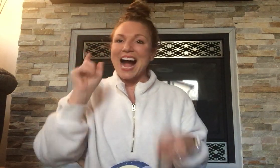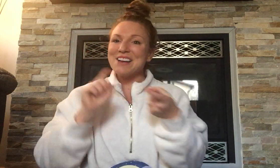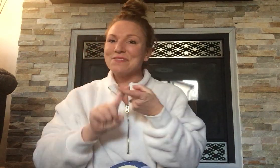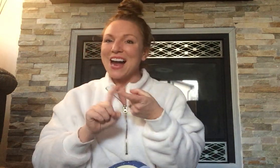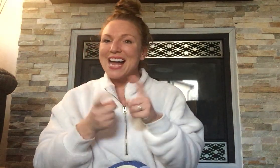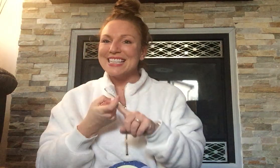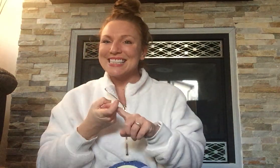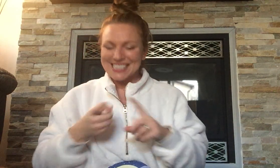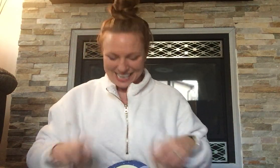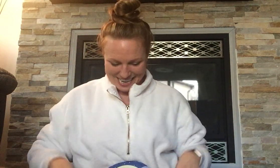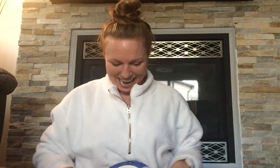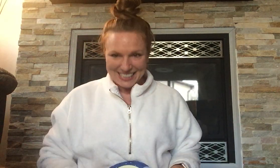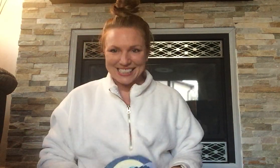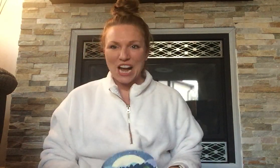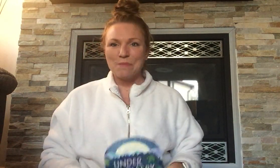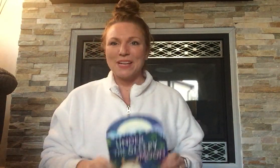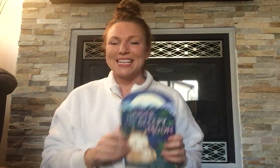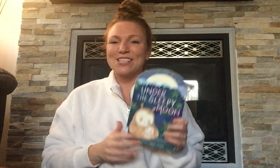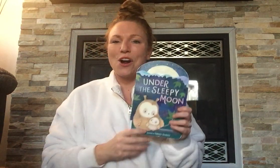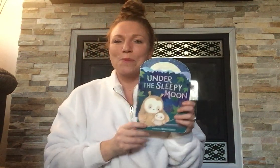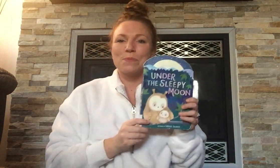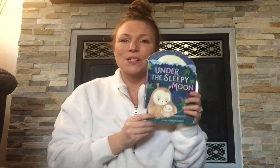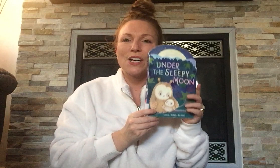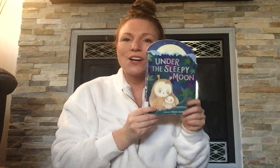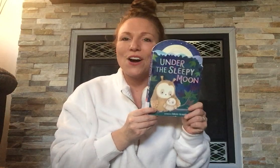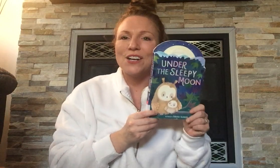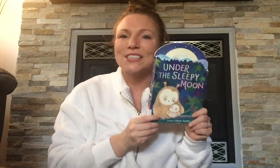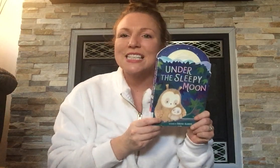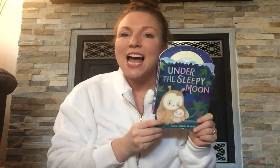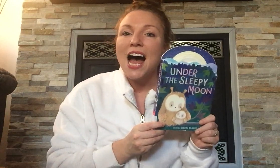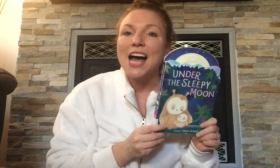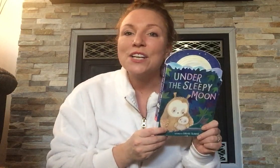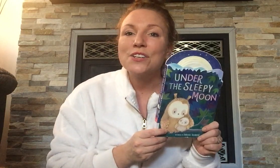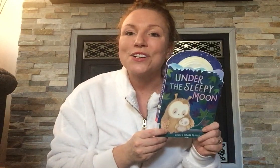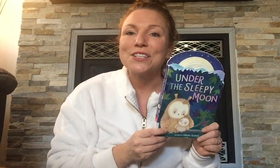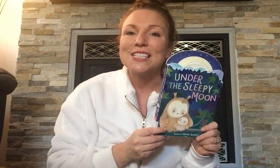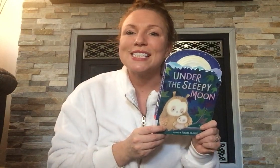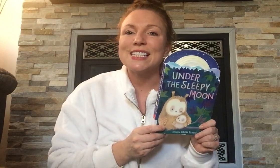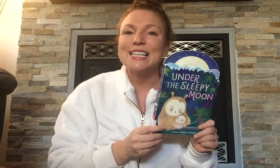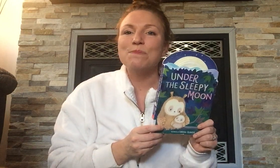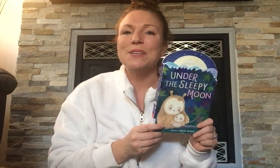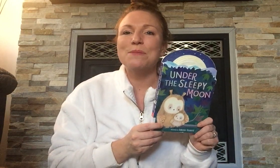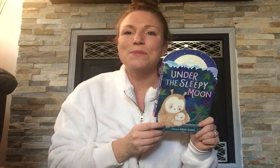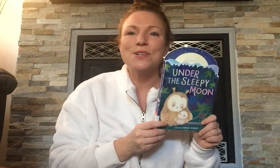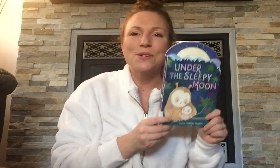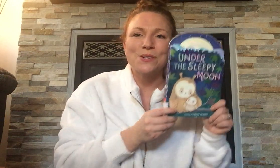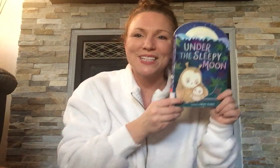Hi friends! Next up is our book called Under the Sleepy Moon.